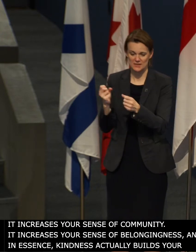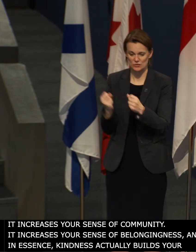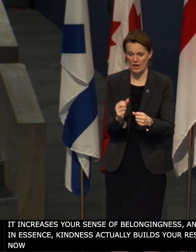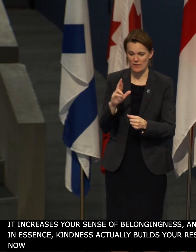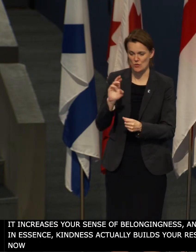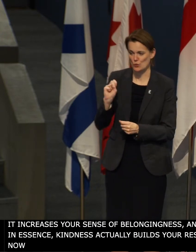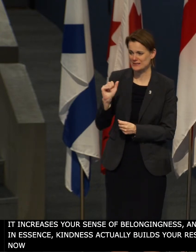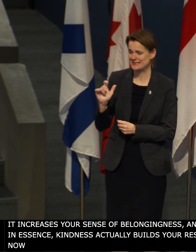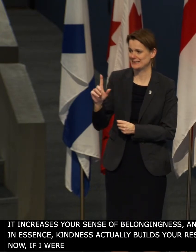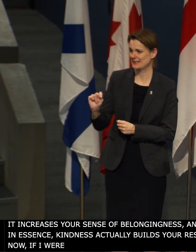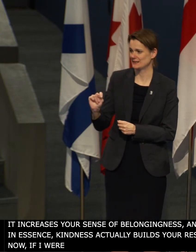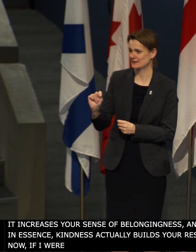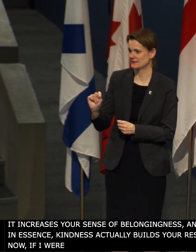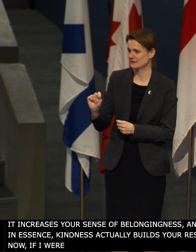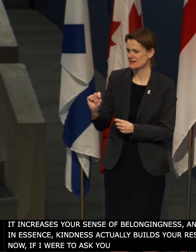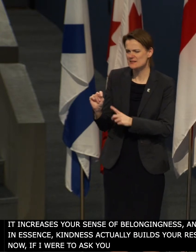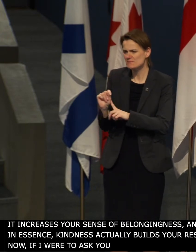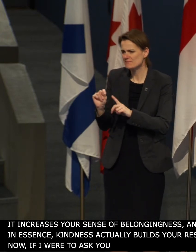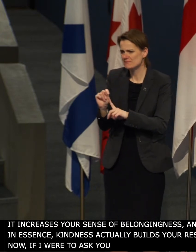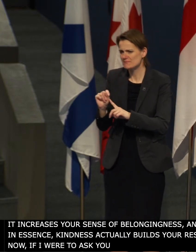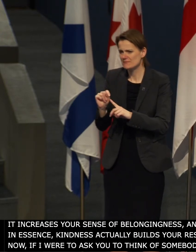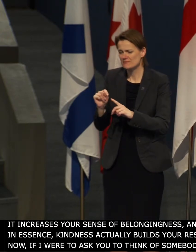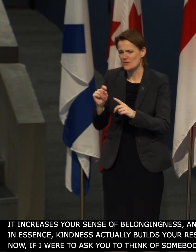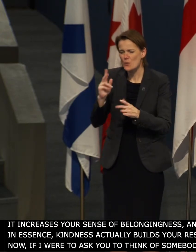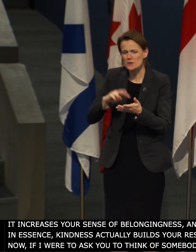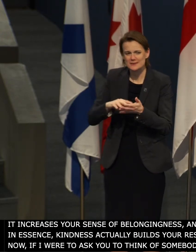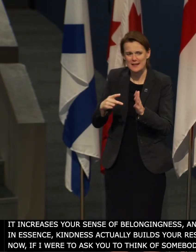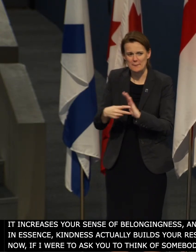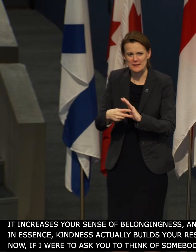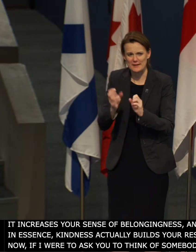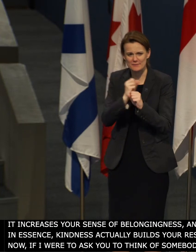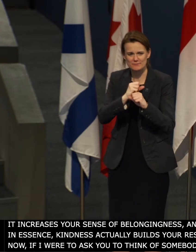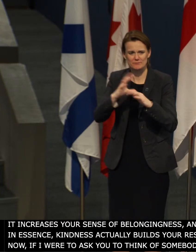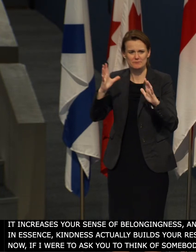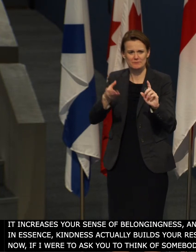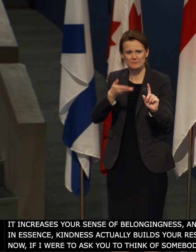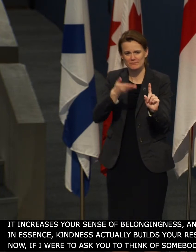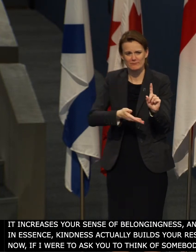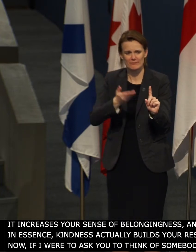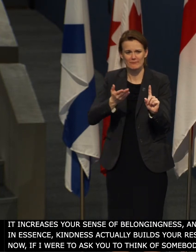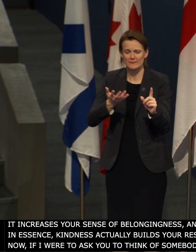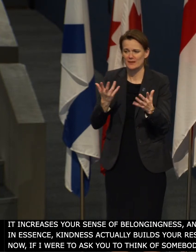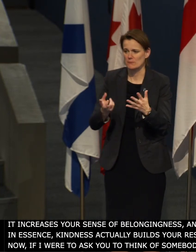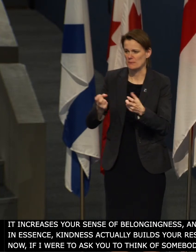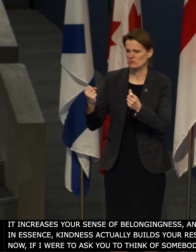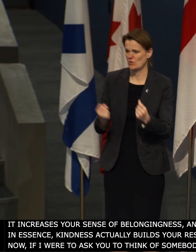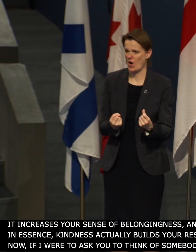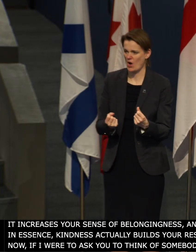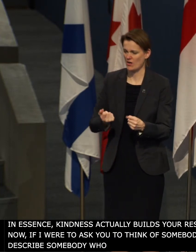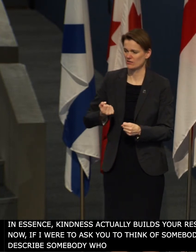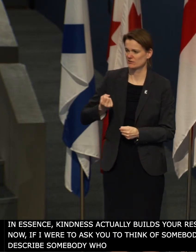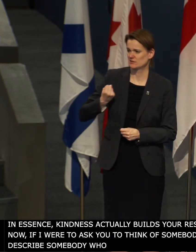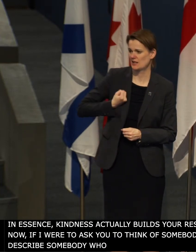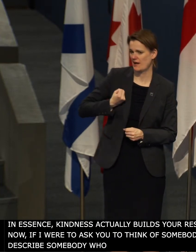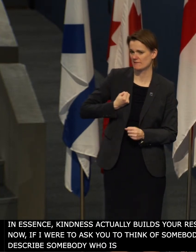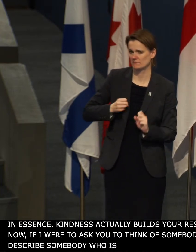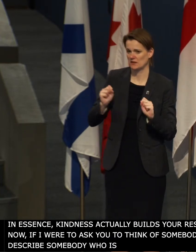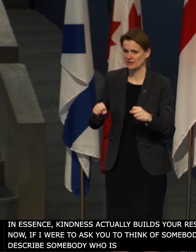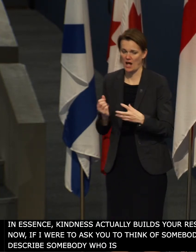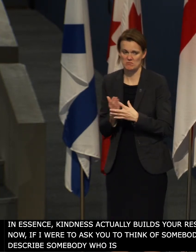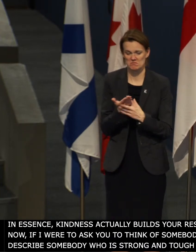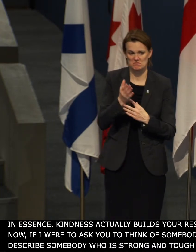ask you to think of somebody in your life who's resilient, you'd most likely describe somebody who's strong and tough and